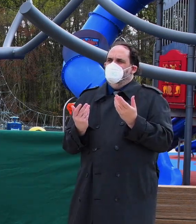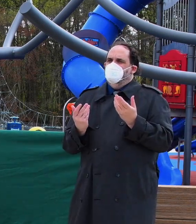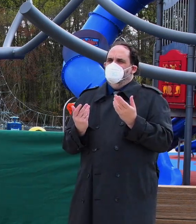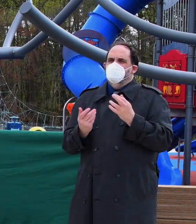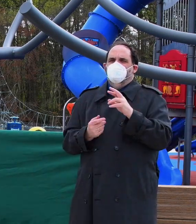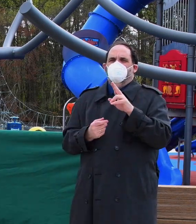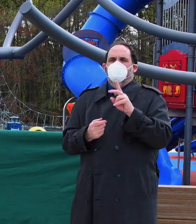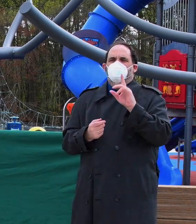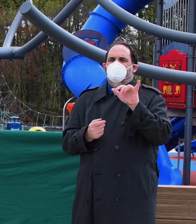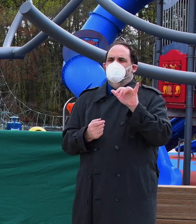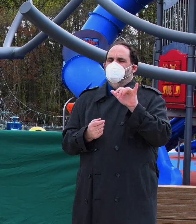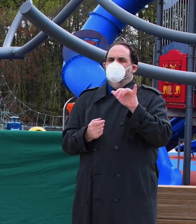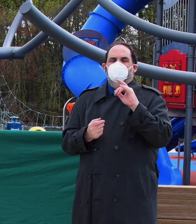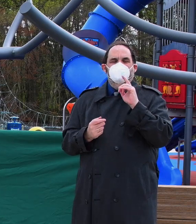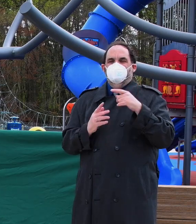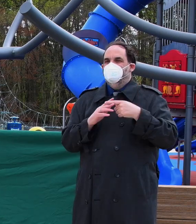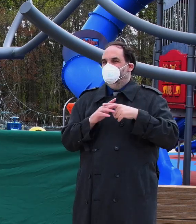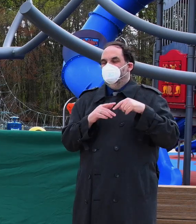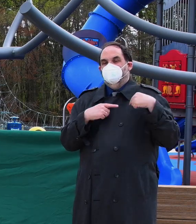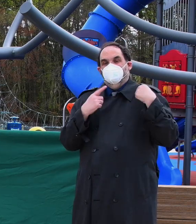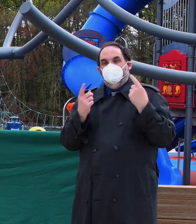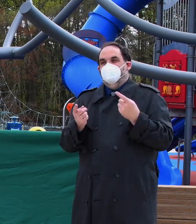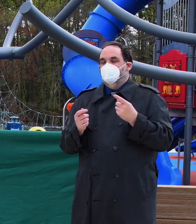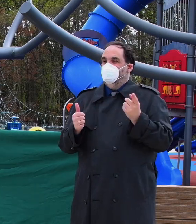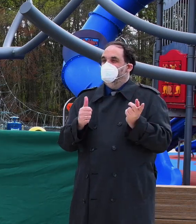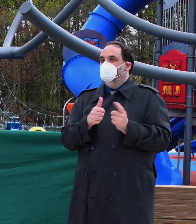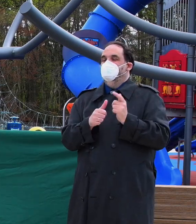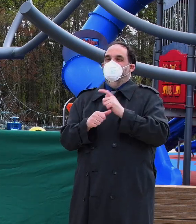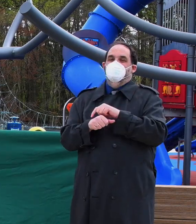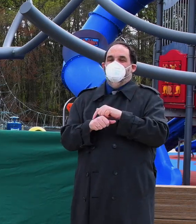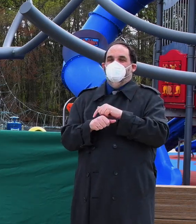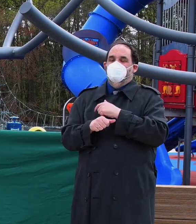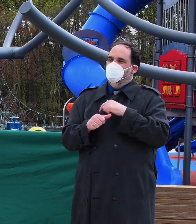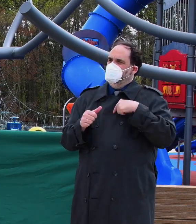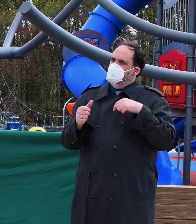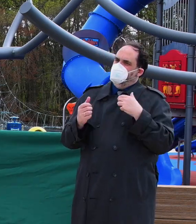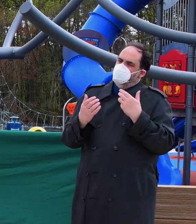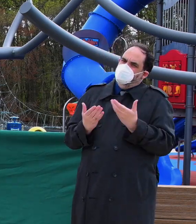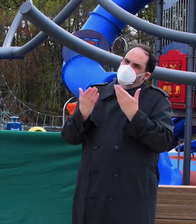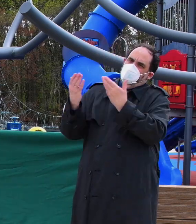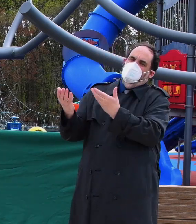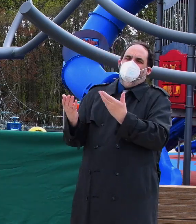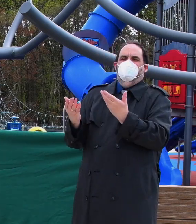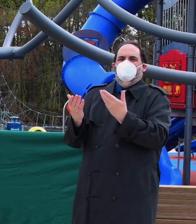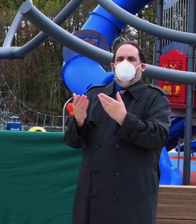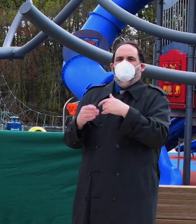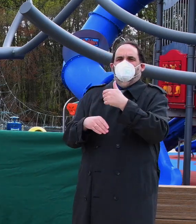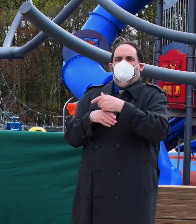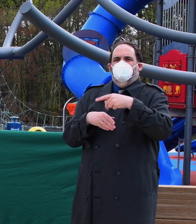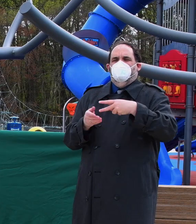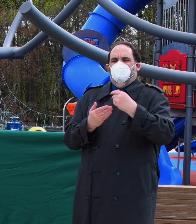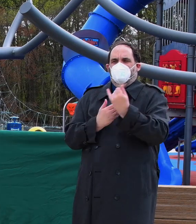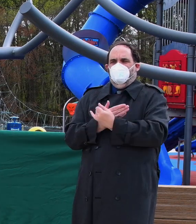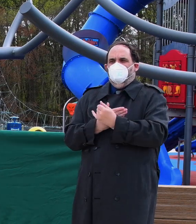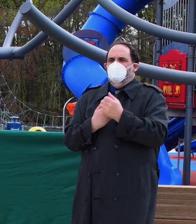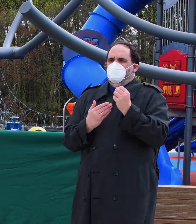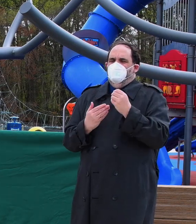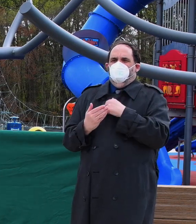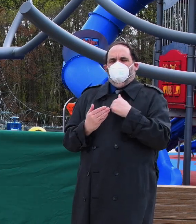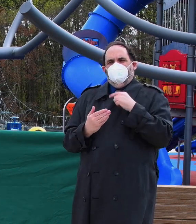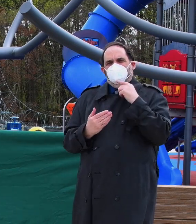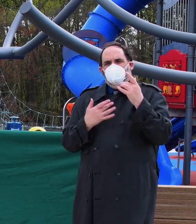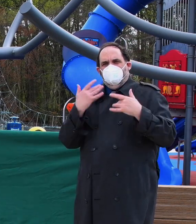really from the get-go, from the initial advocacy around putting this project together. And so we're